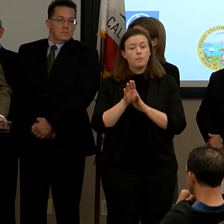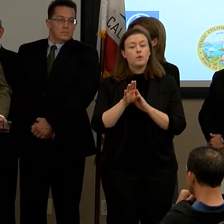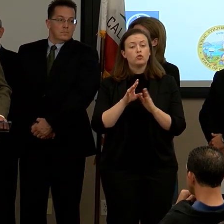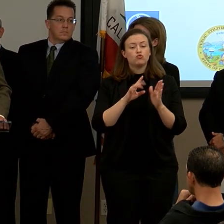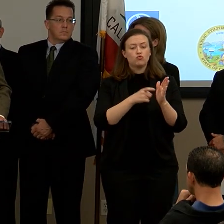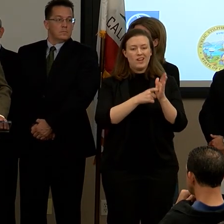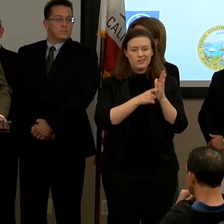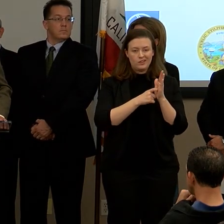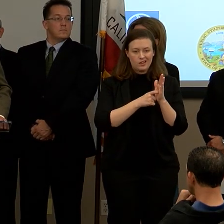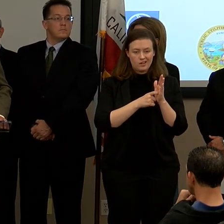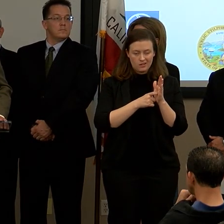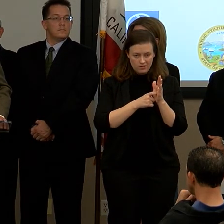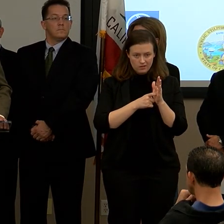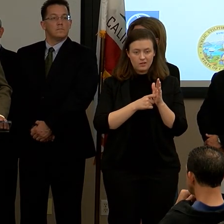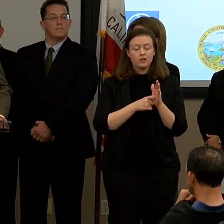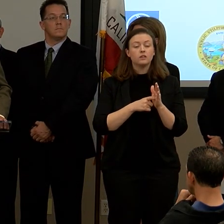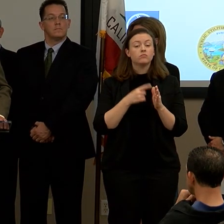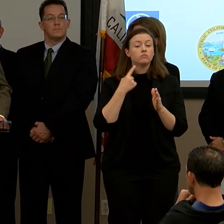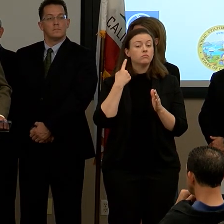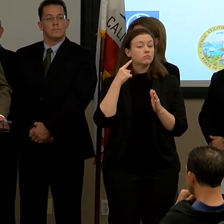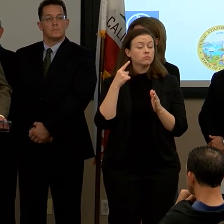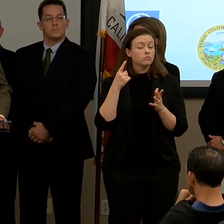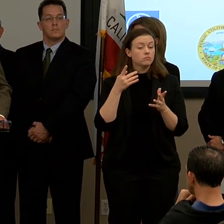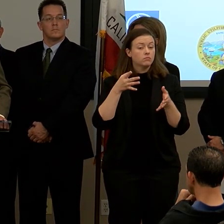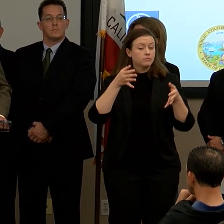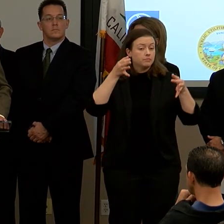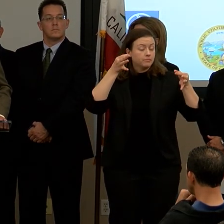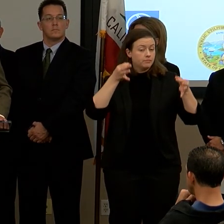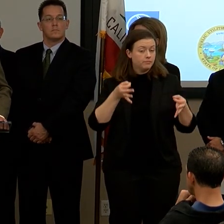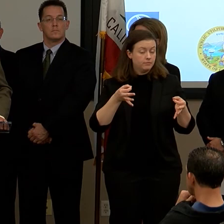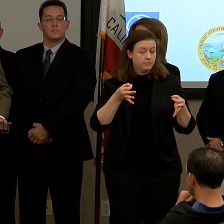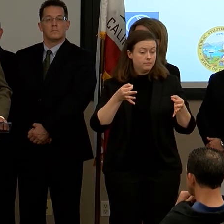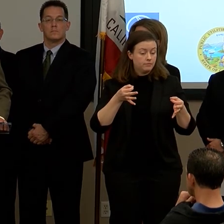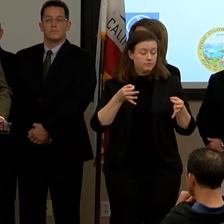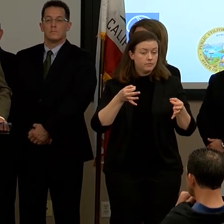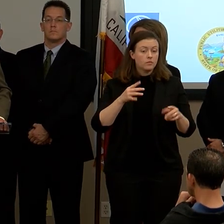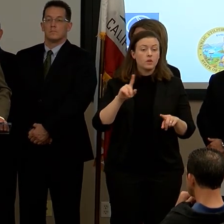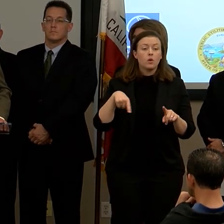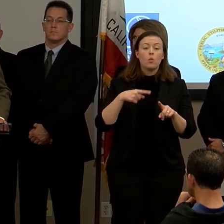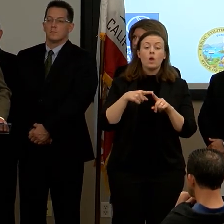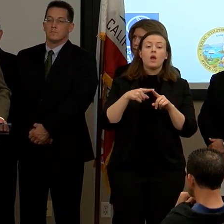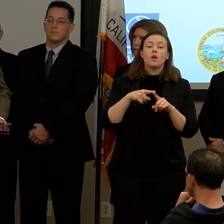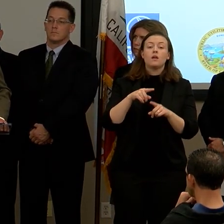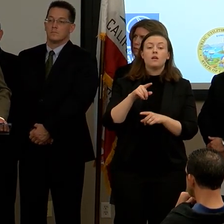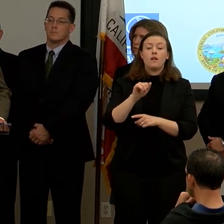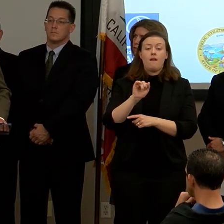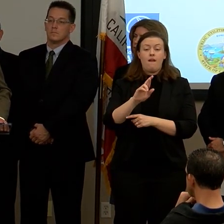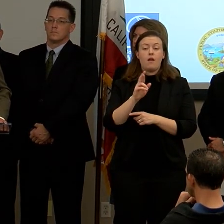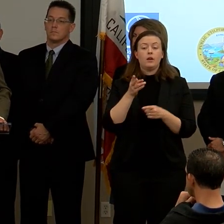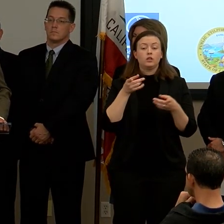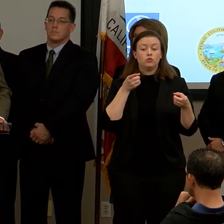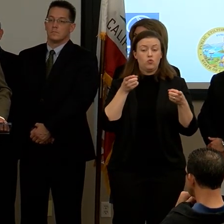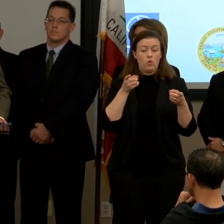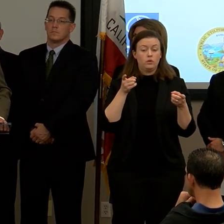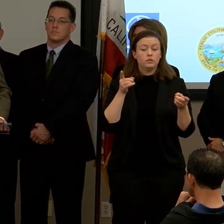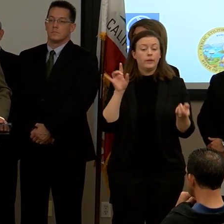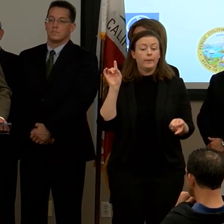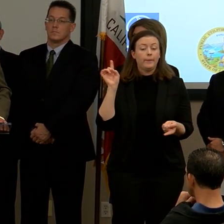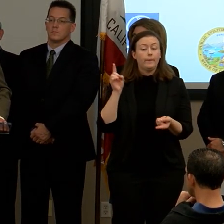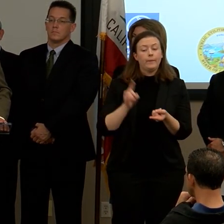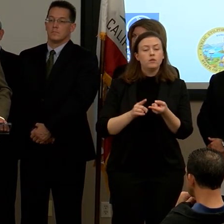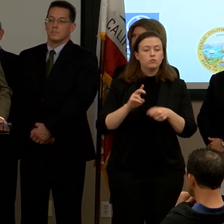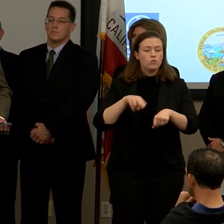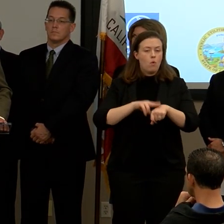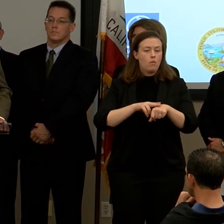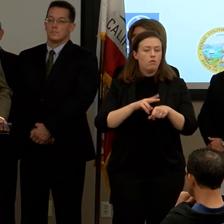Management District to determine when emissions are controlled and air quality has returned back to typical